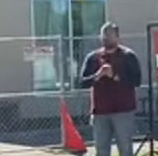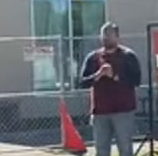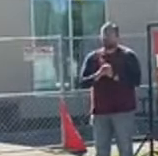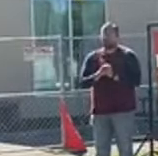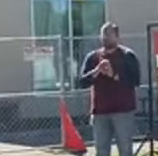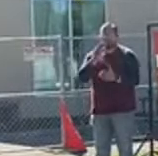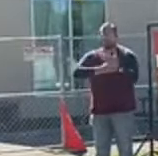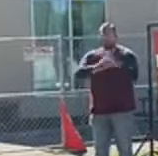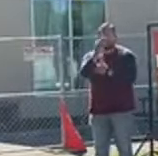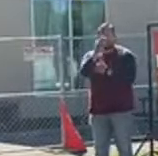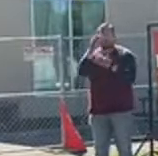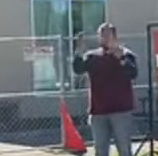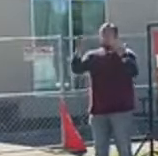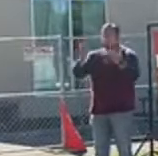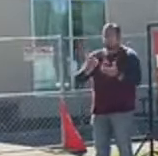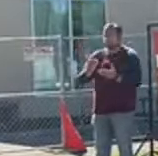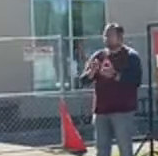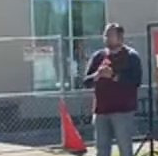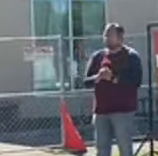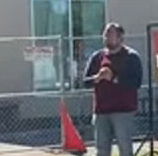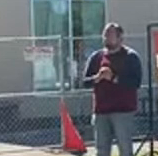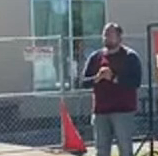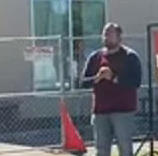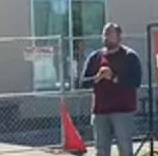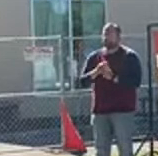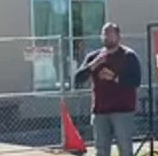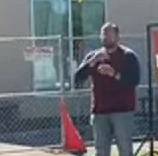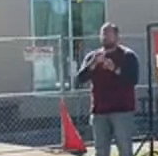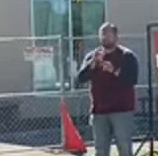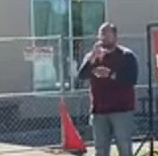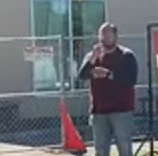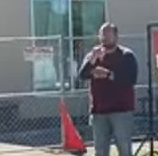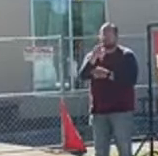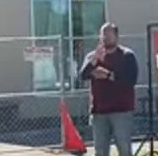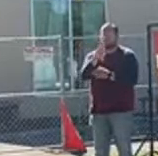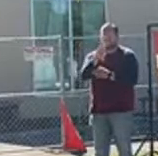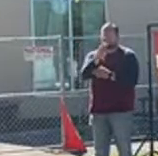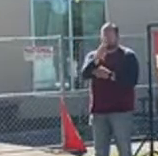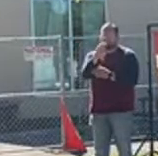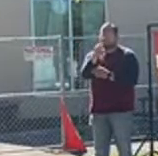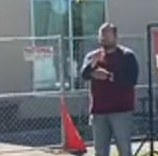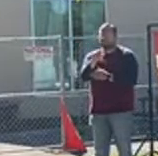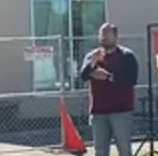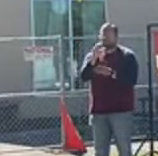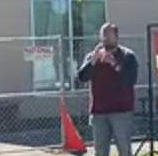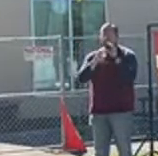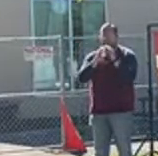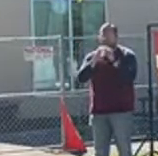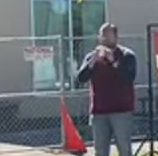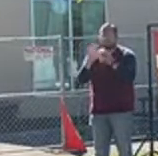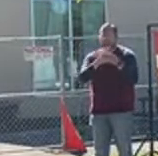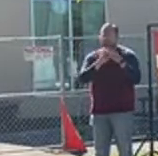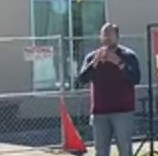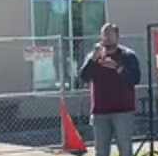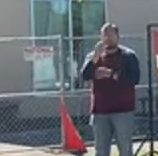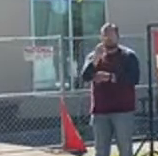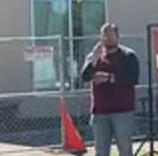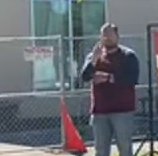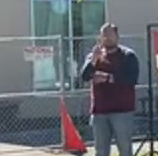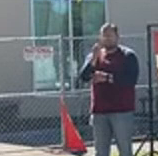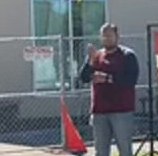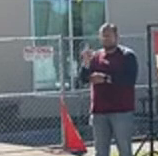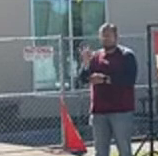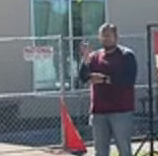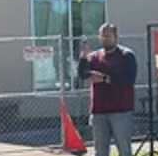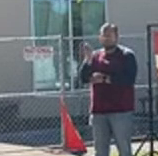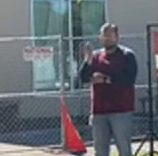So good morning and welcome. My name is Caleb Roberts. I'm a communications coordinator for the 2018 Bond program. Welcome to